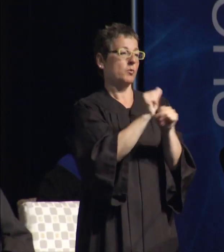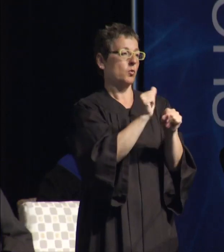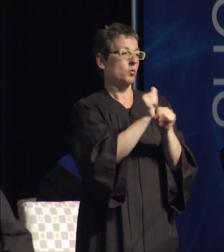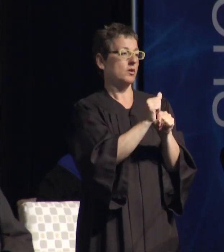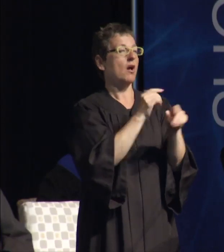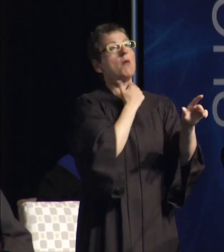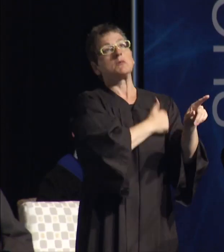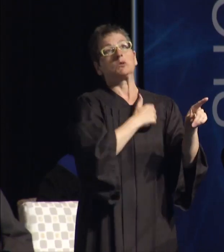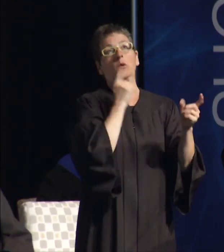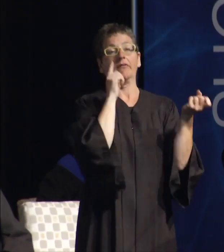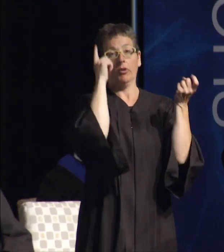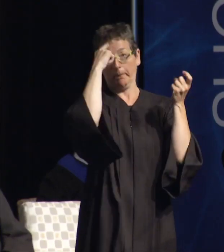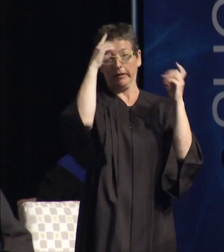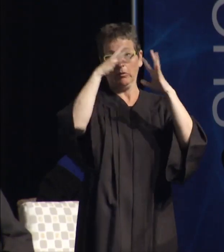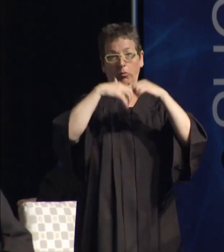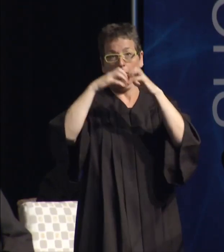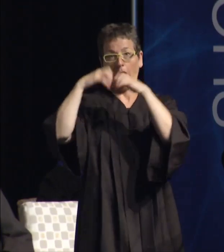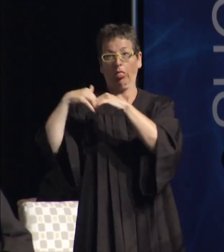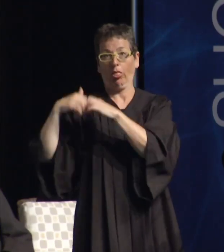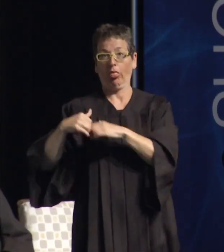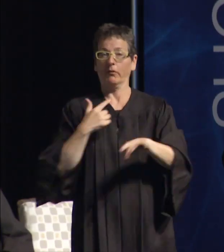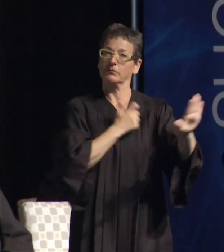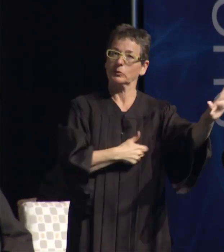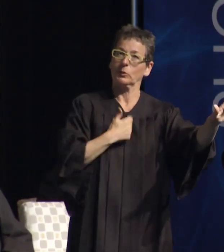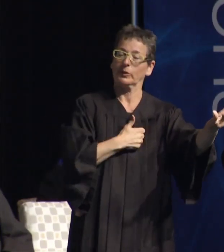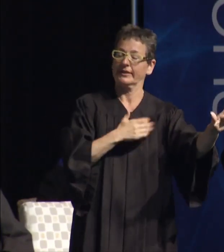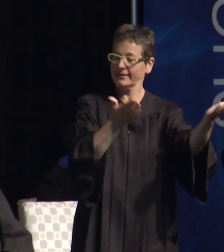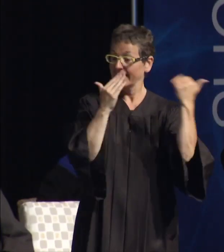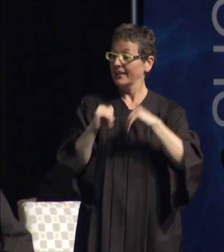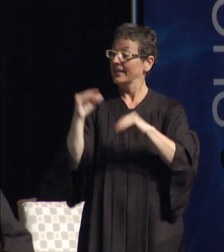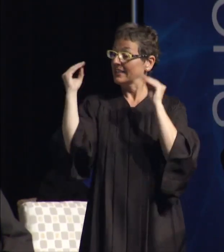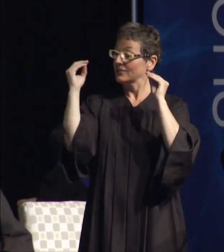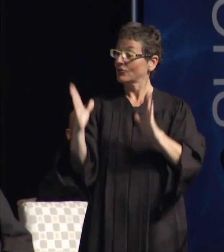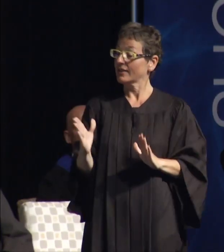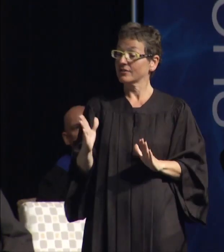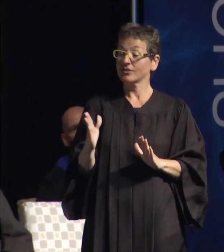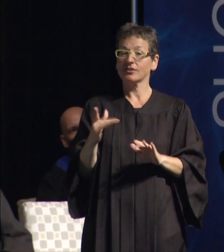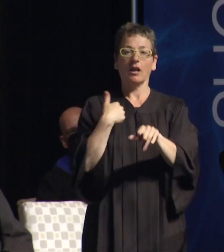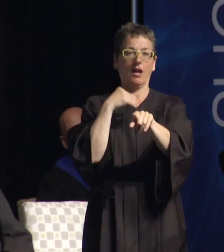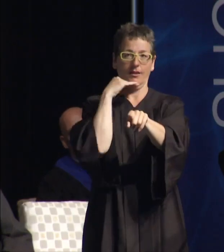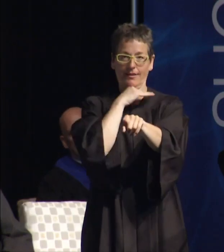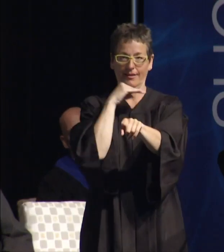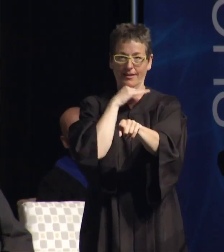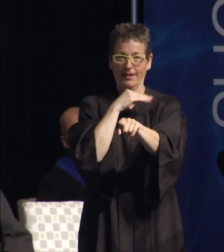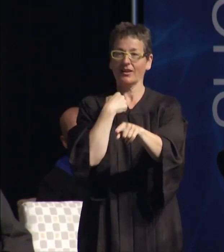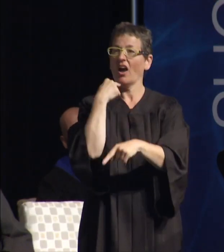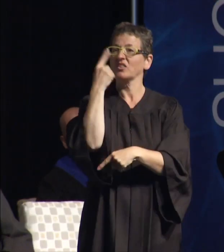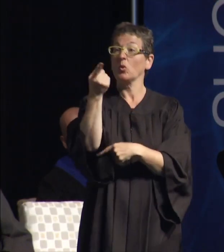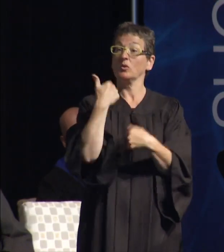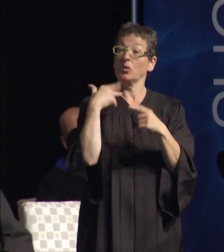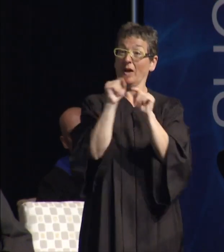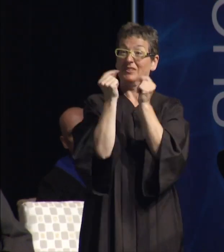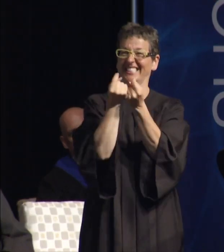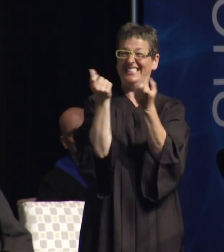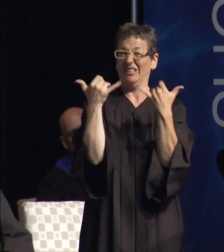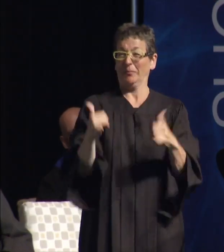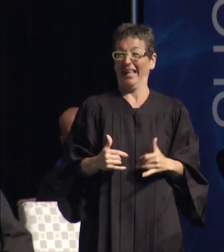mental breakdowns, okay? To my instructors. I lied when I said I was a team player,